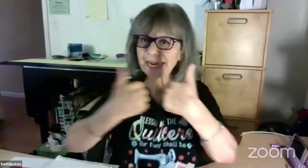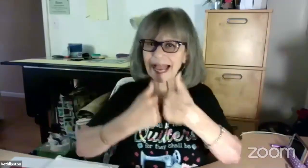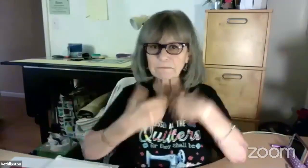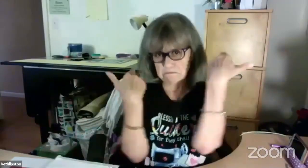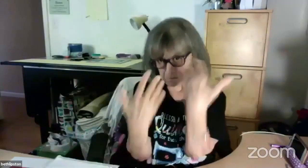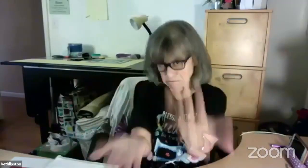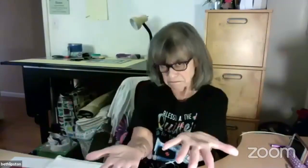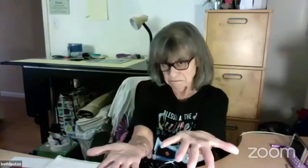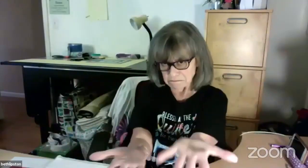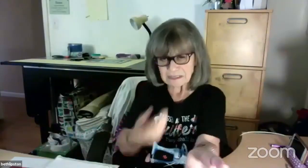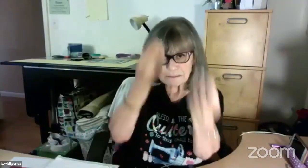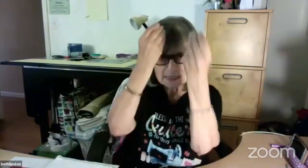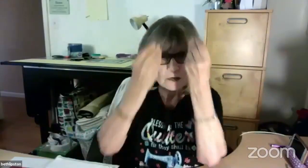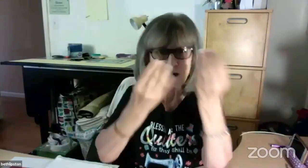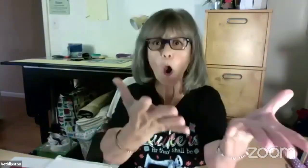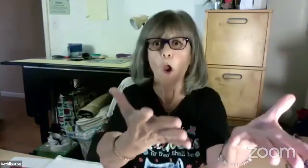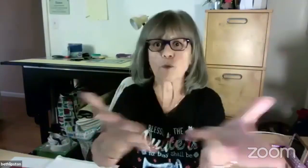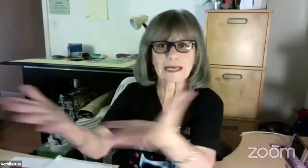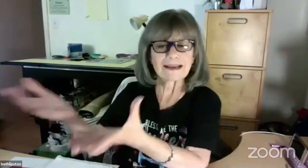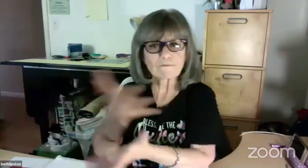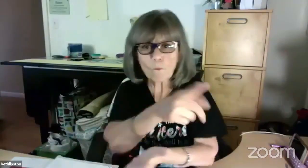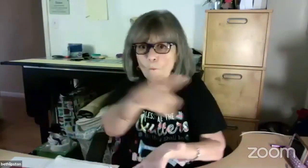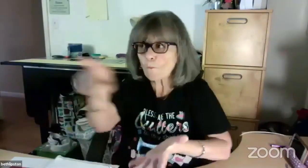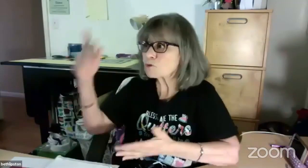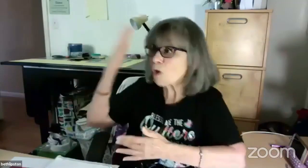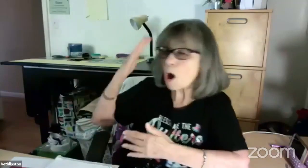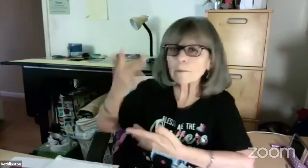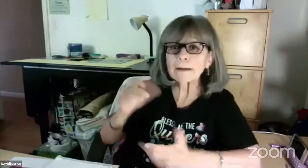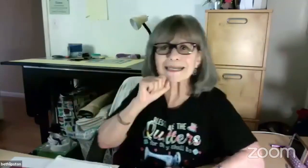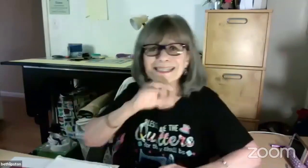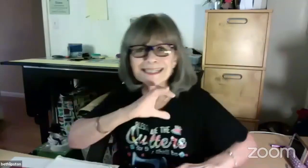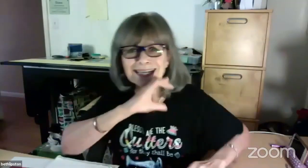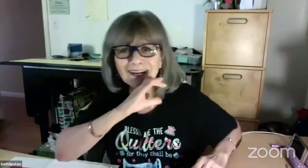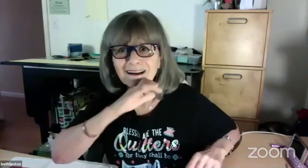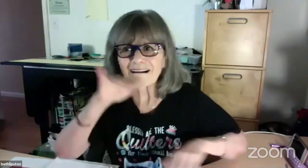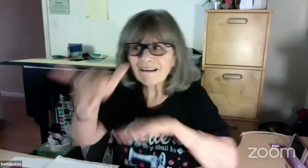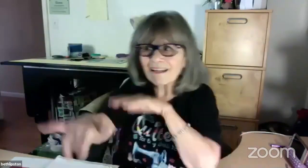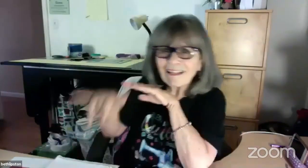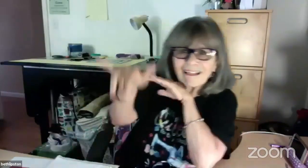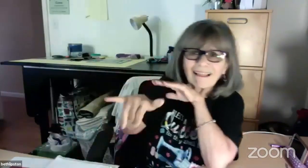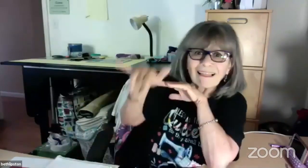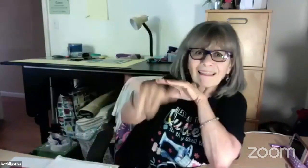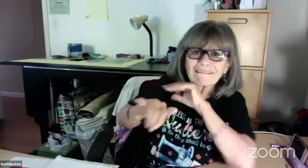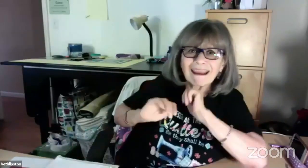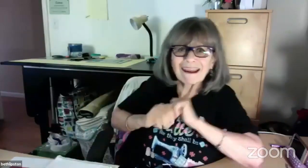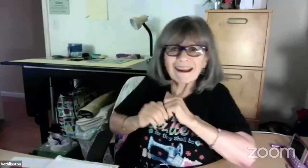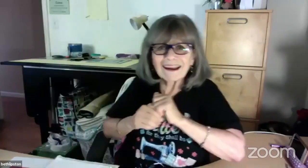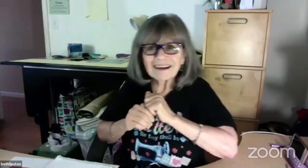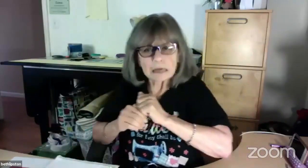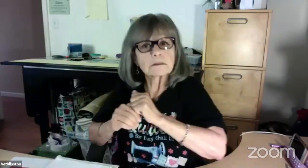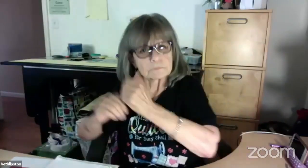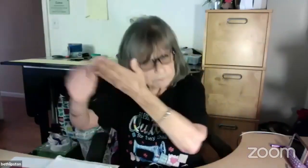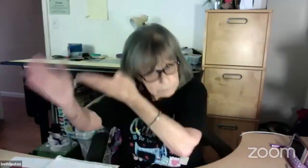have a limit of 10, but we're still able to play games and do things like that. So if you know a senior who is at